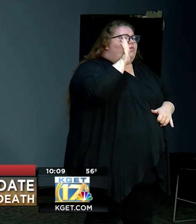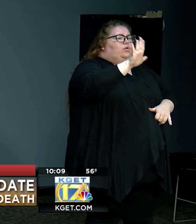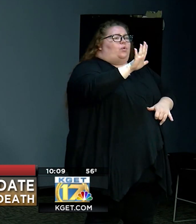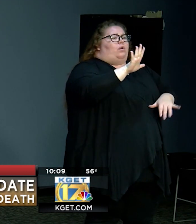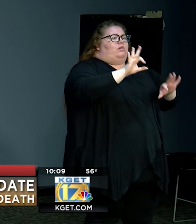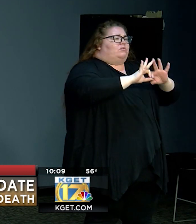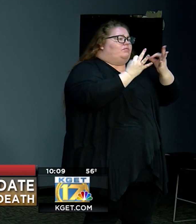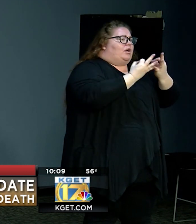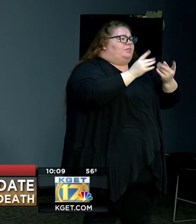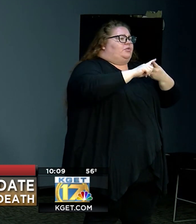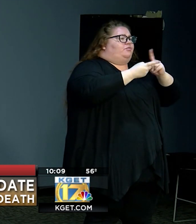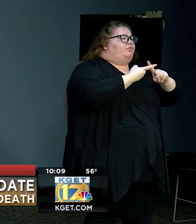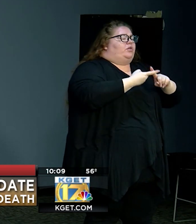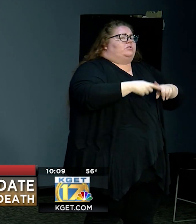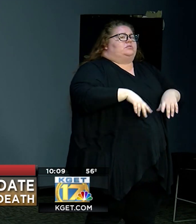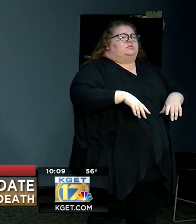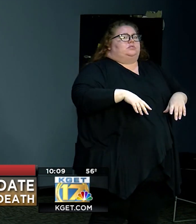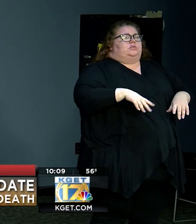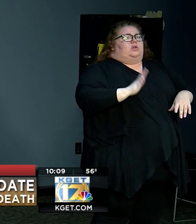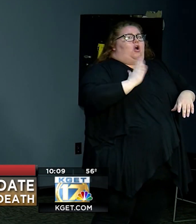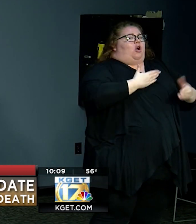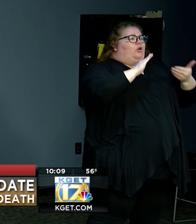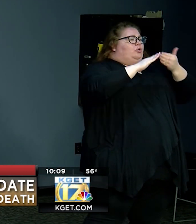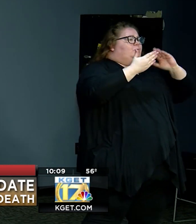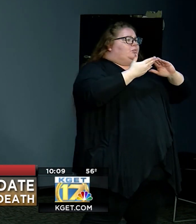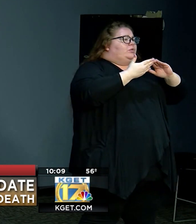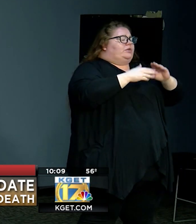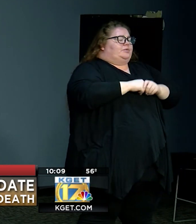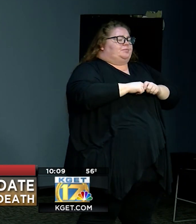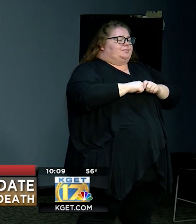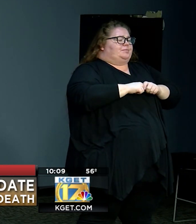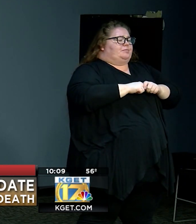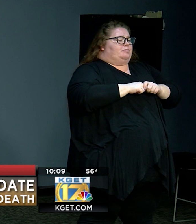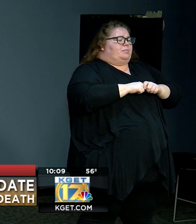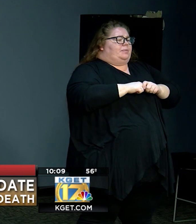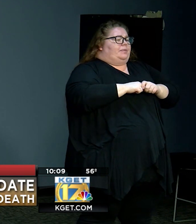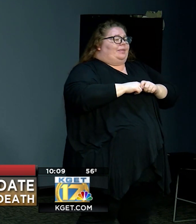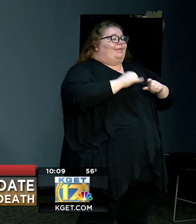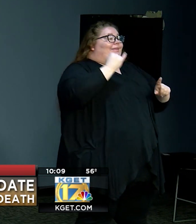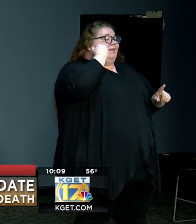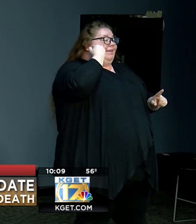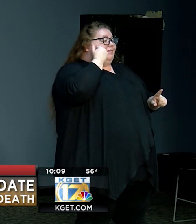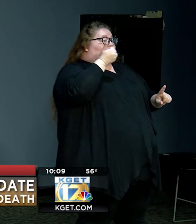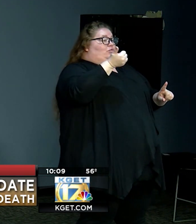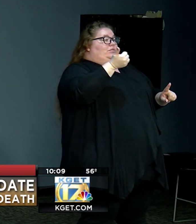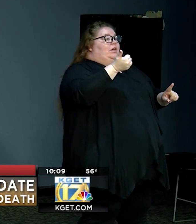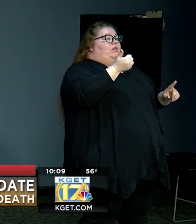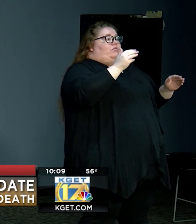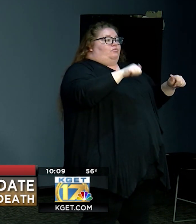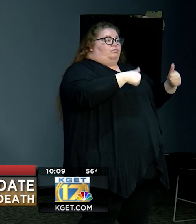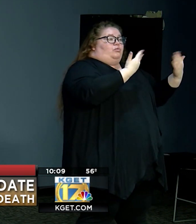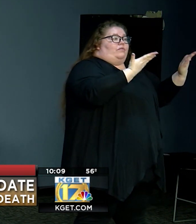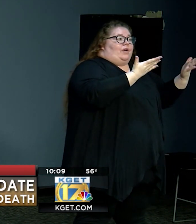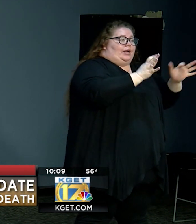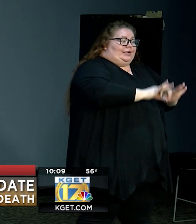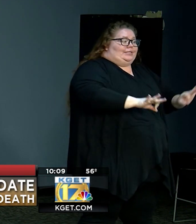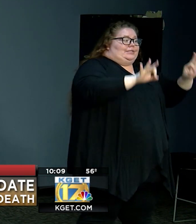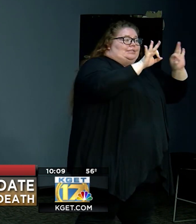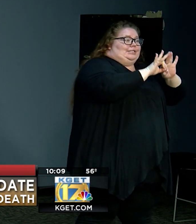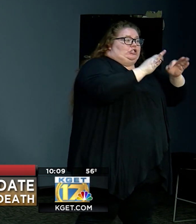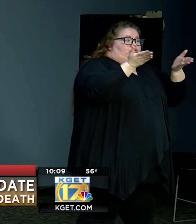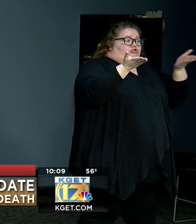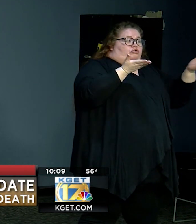your friends, for our community. Unless you're providing or obtaining essential